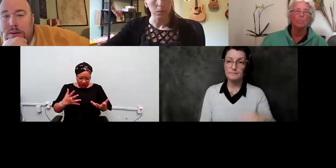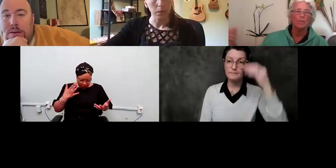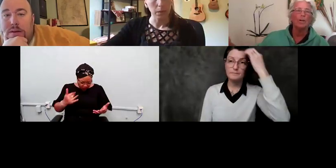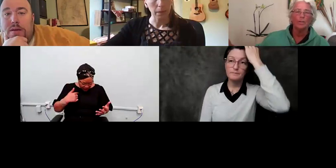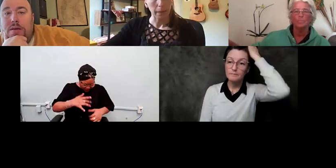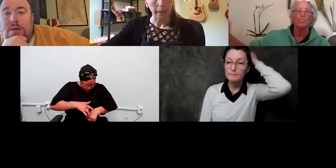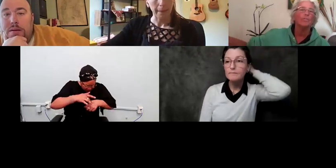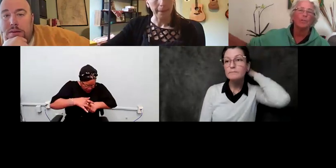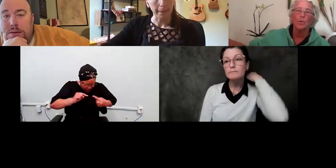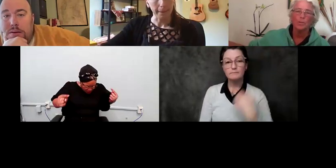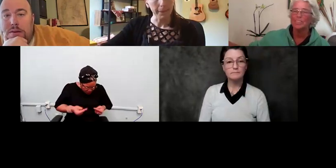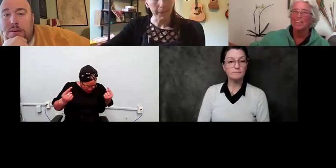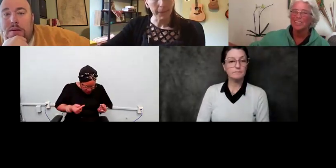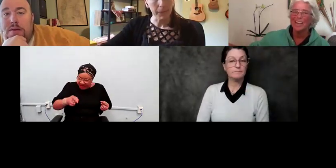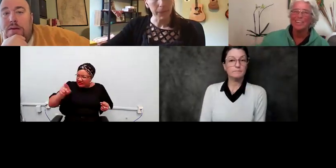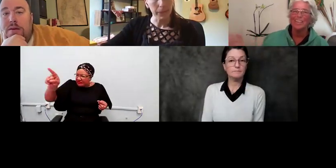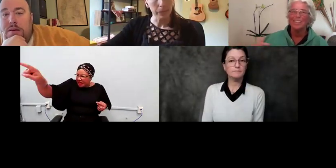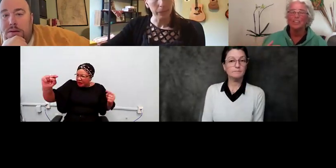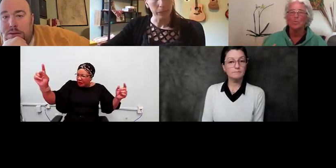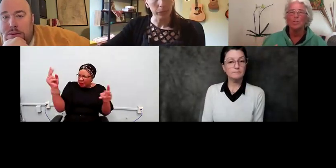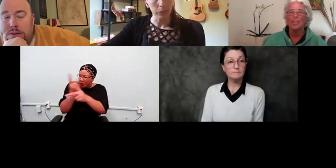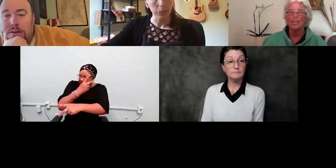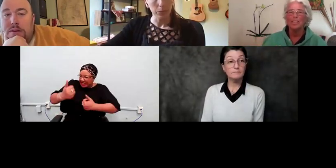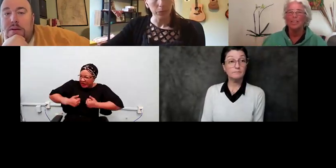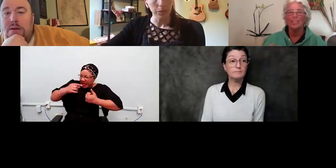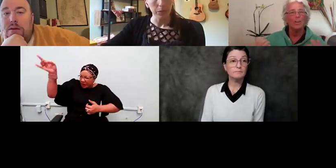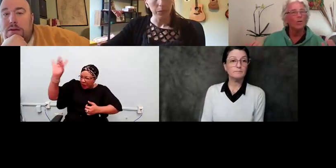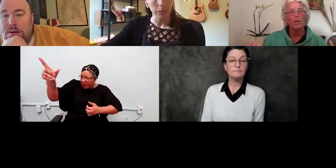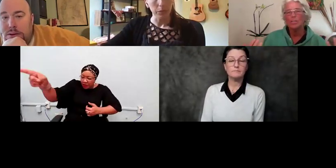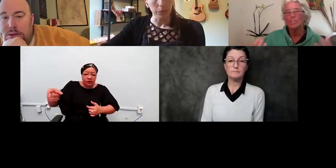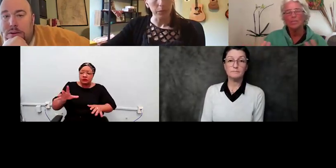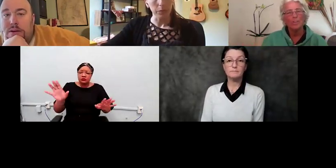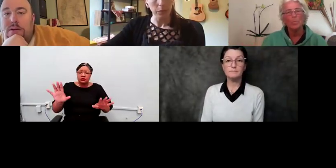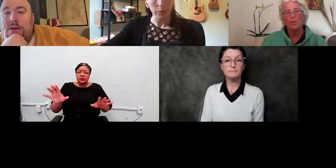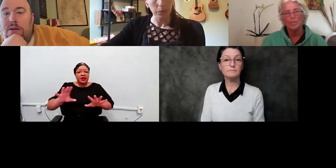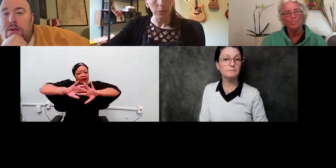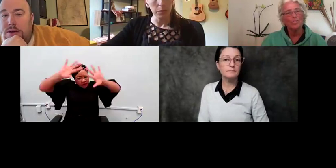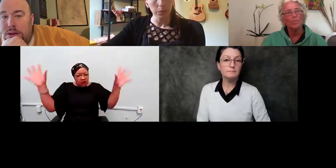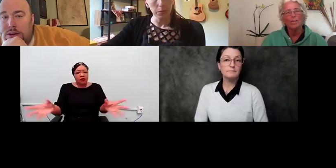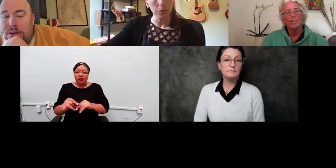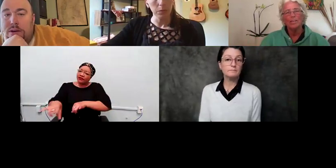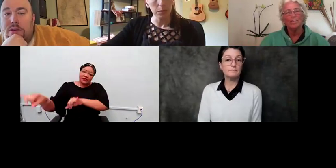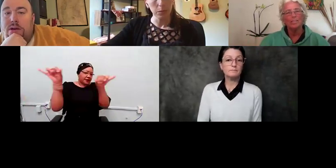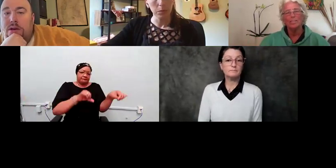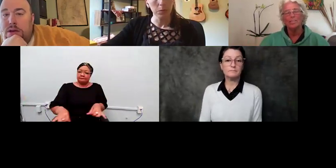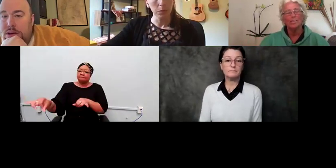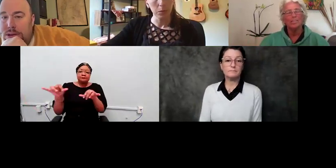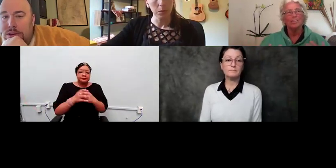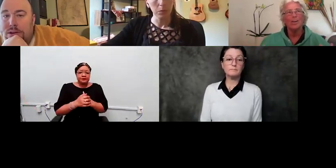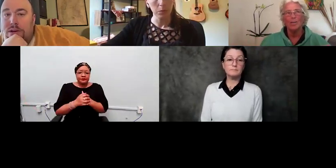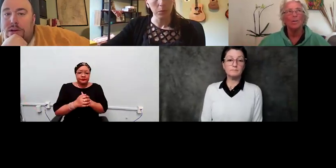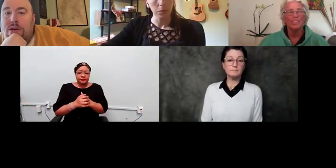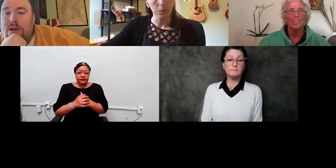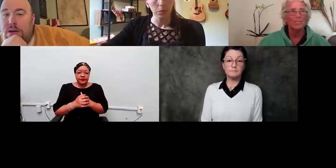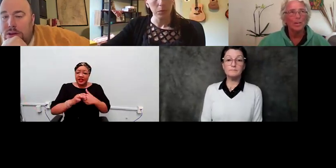Other people are suffering worse. It's not that. It's more like it's all part of the same fabric, right?